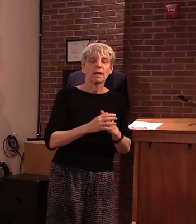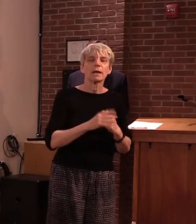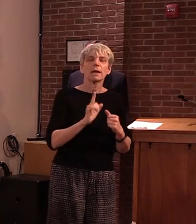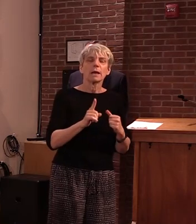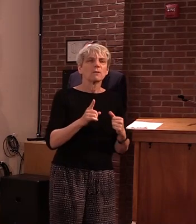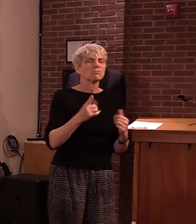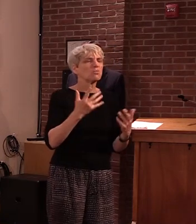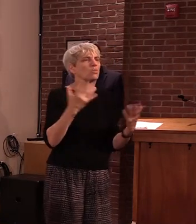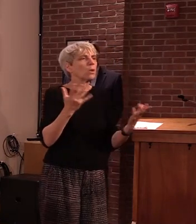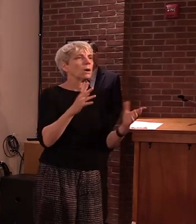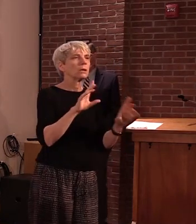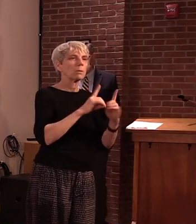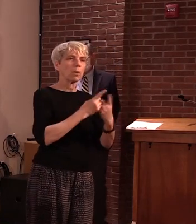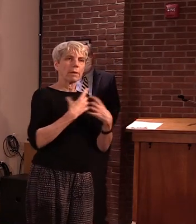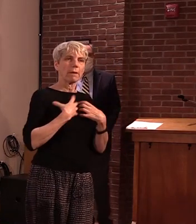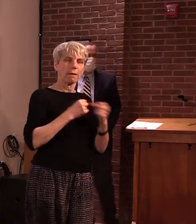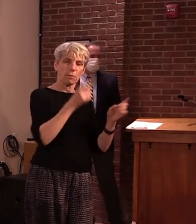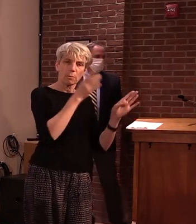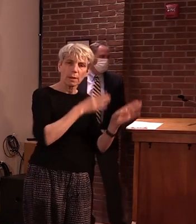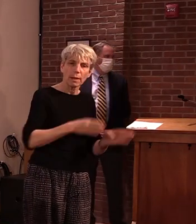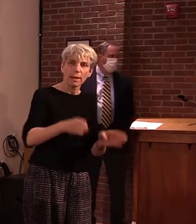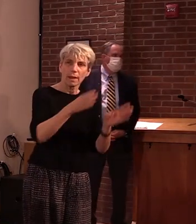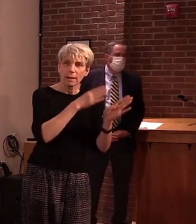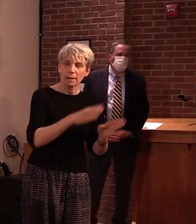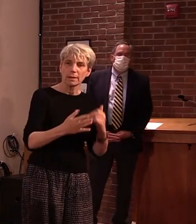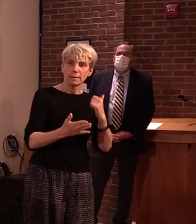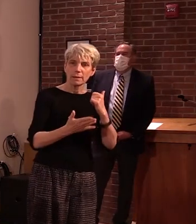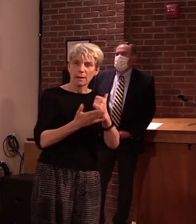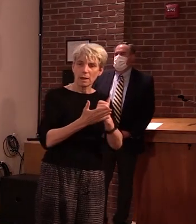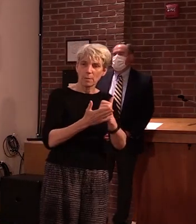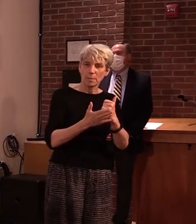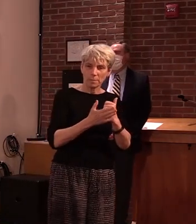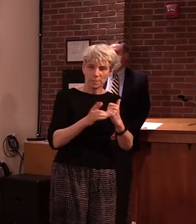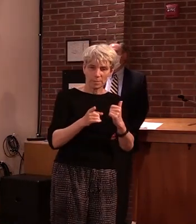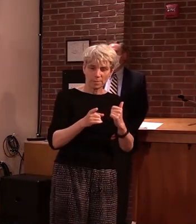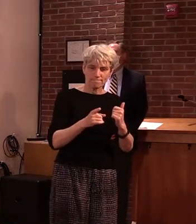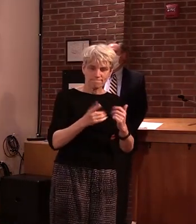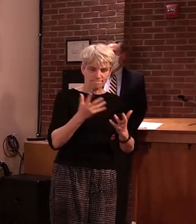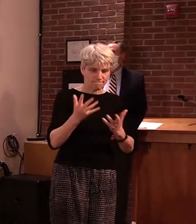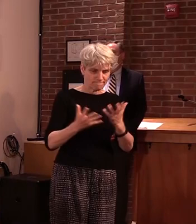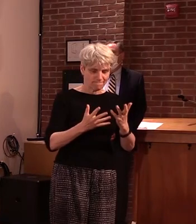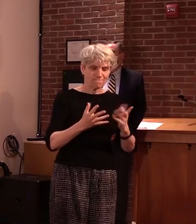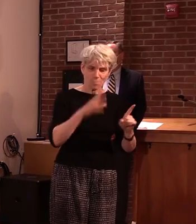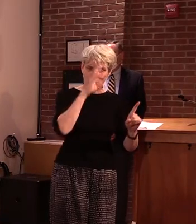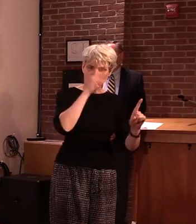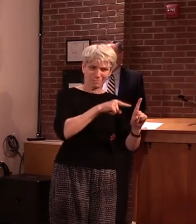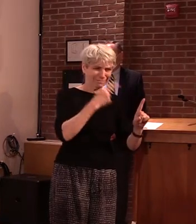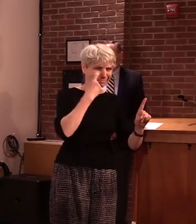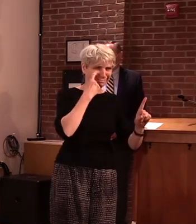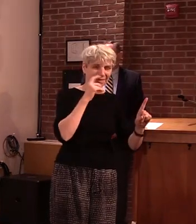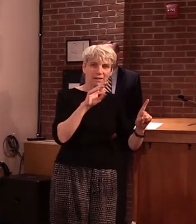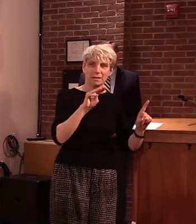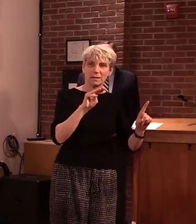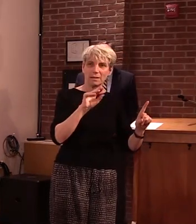What is the Department of Health doing to help in reconciling the unusual antigen test results found in